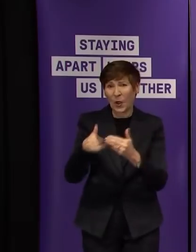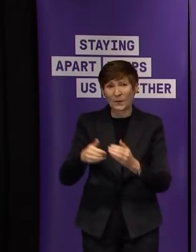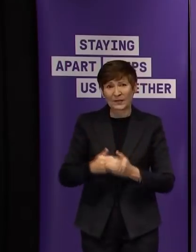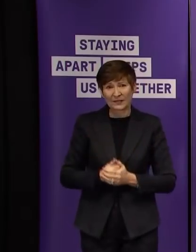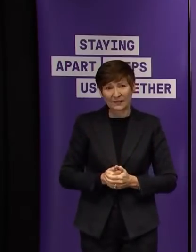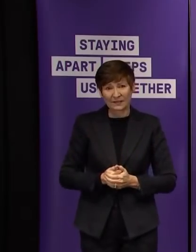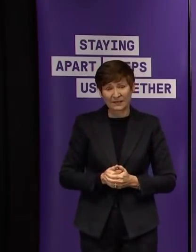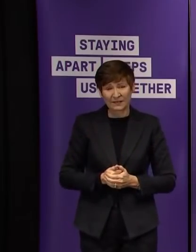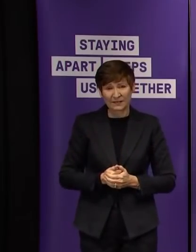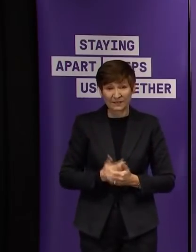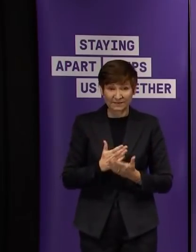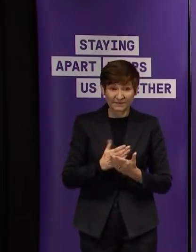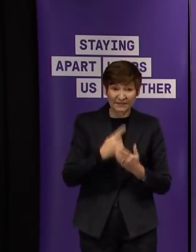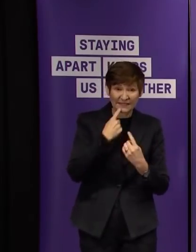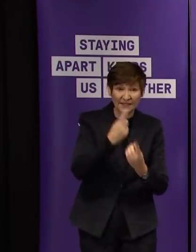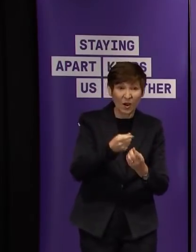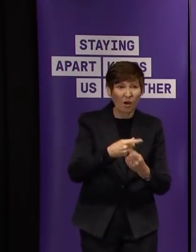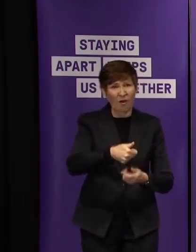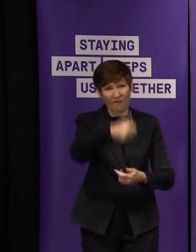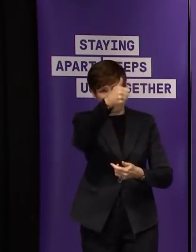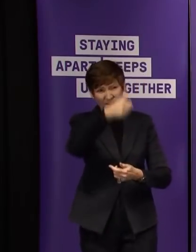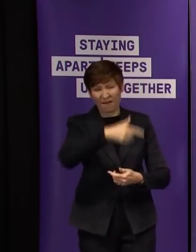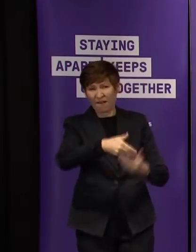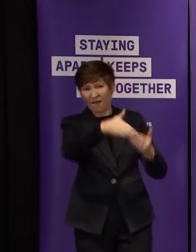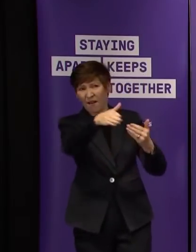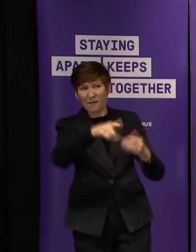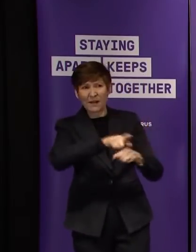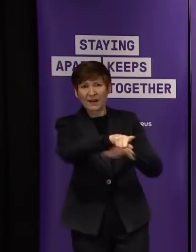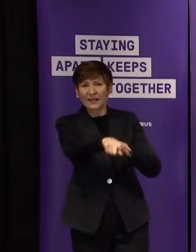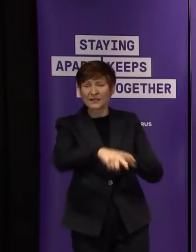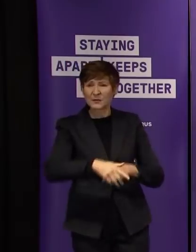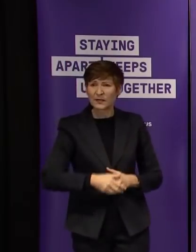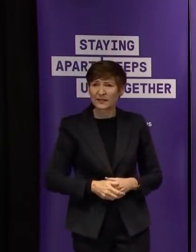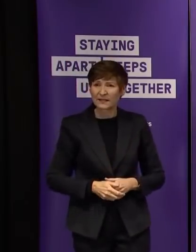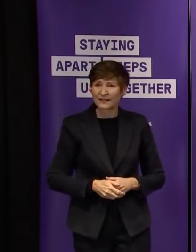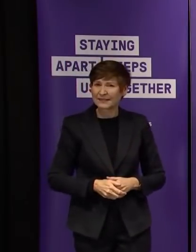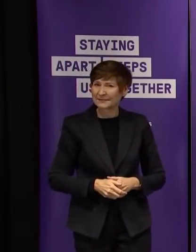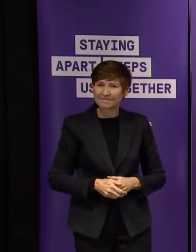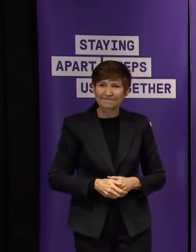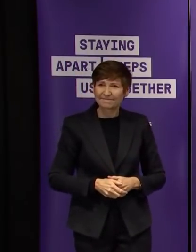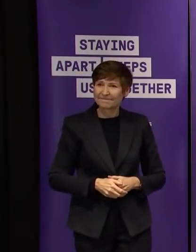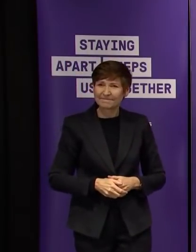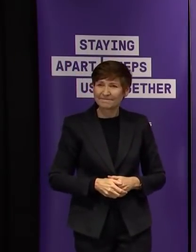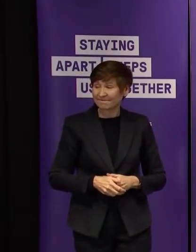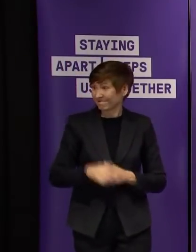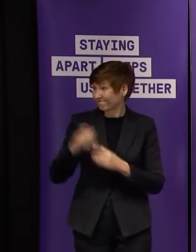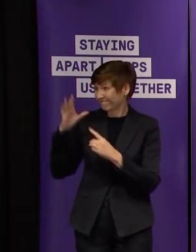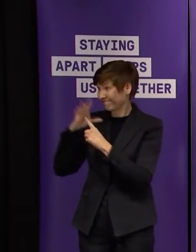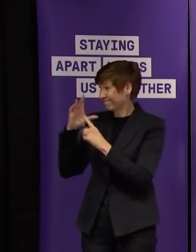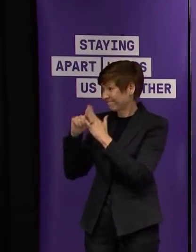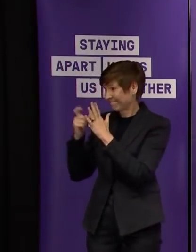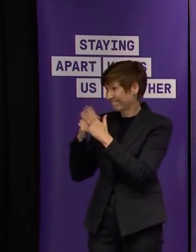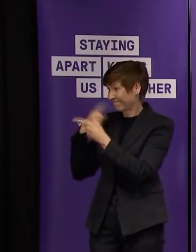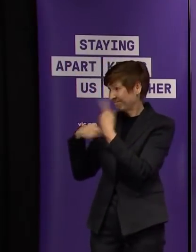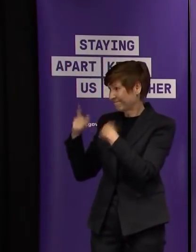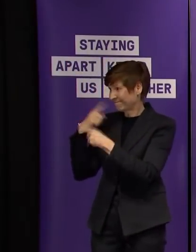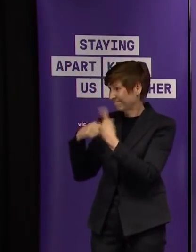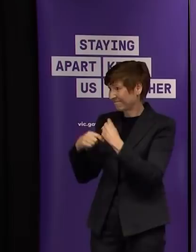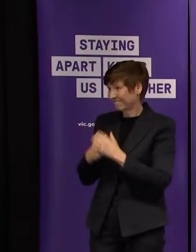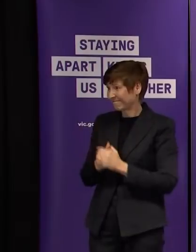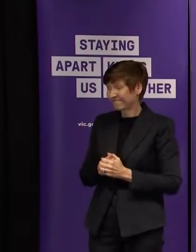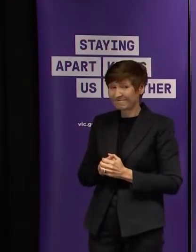of saying to people, yep, no worries, open up next week, when you know, because the science tells you, they'll be open for